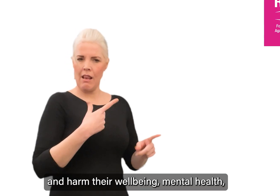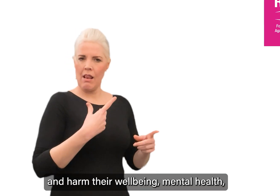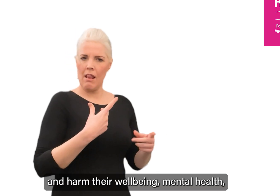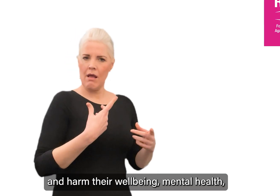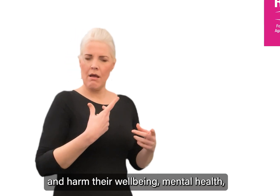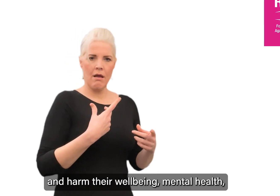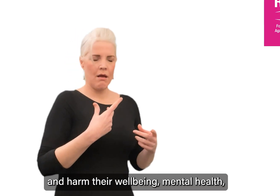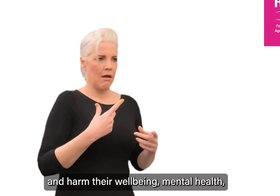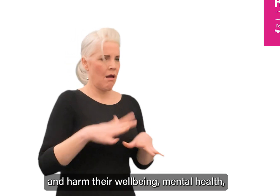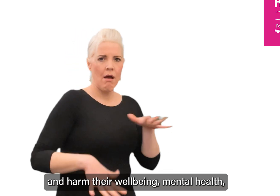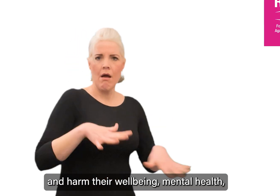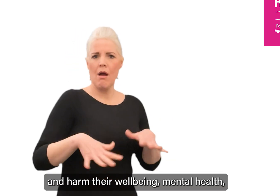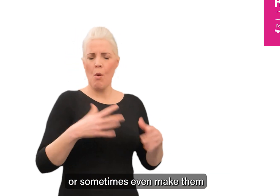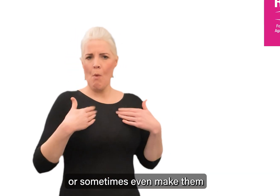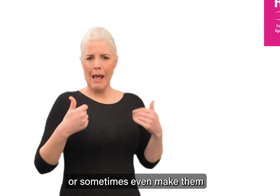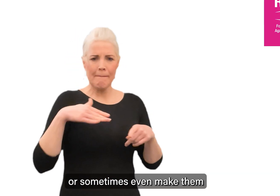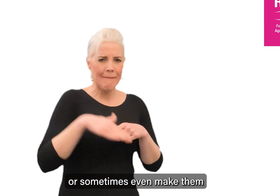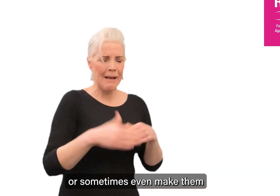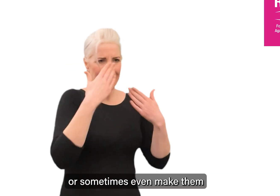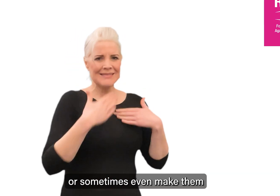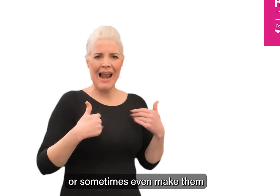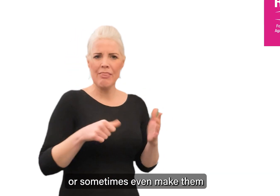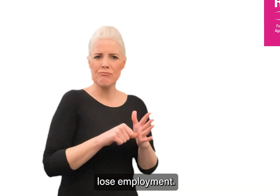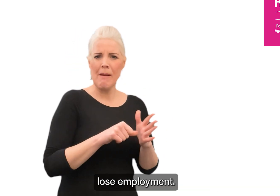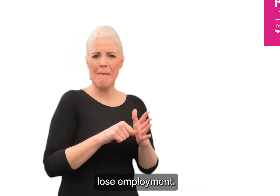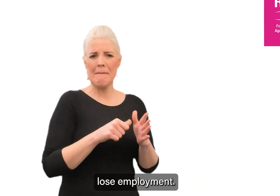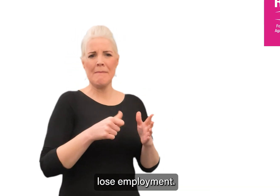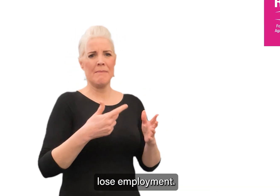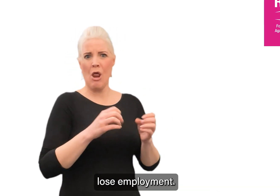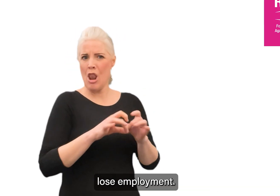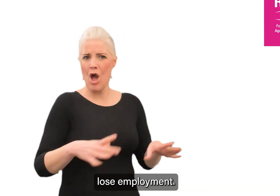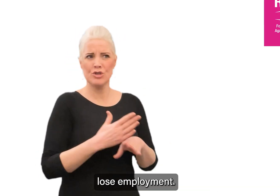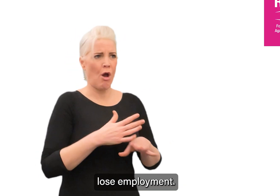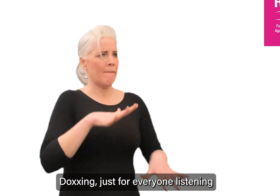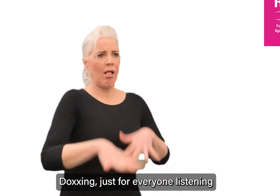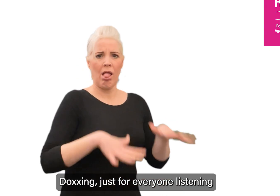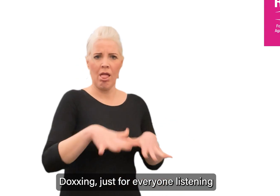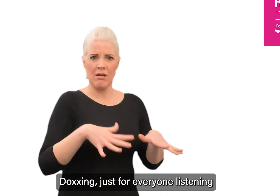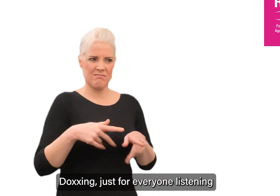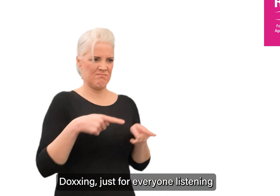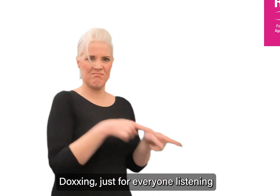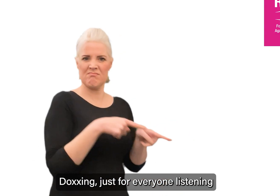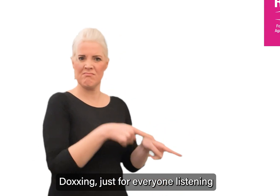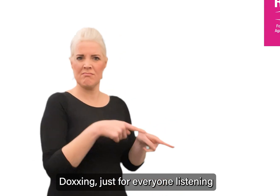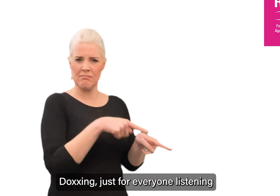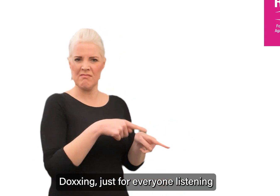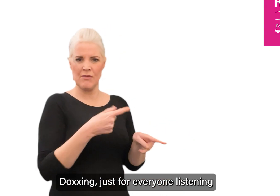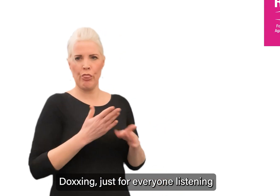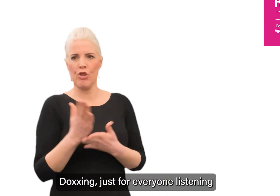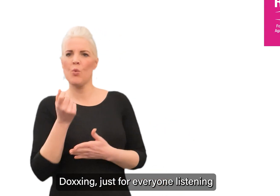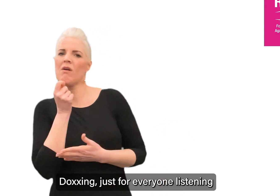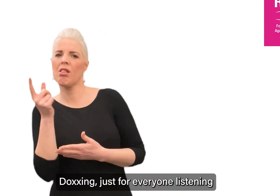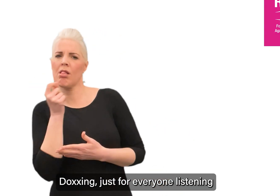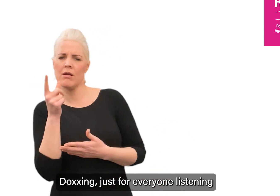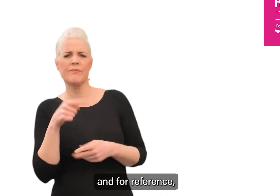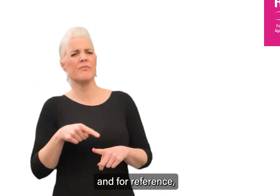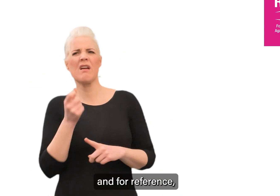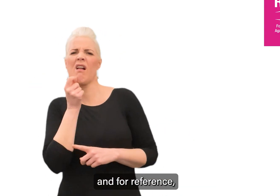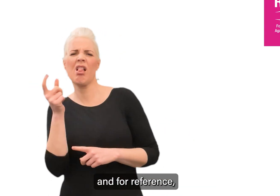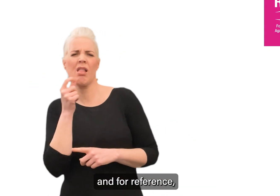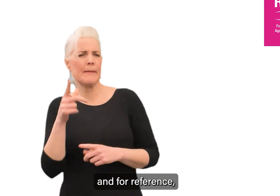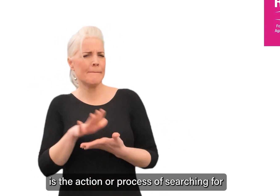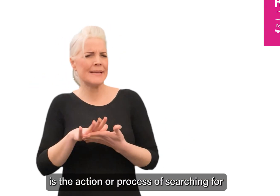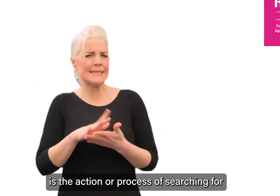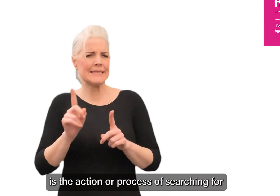afraid and harm their well-being, mental health, or sometimes even make them lose employment. Doxing, just for everyone listening and